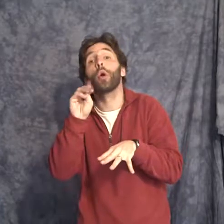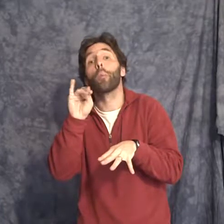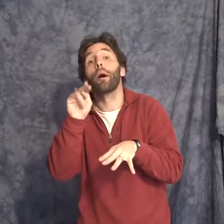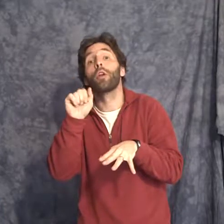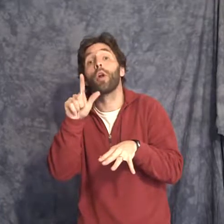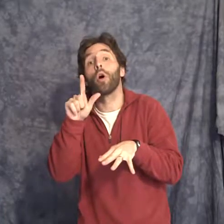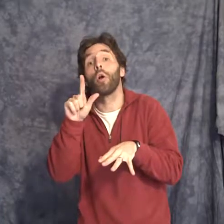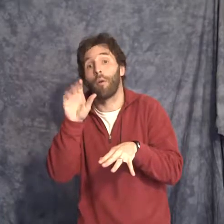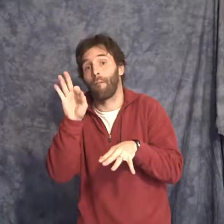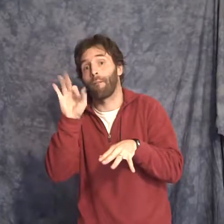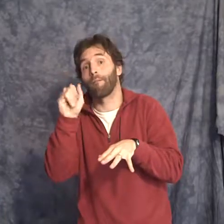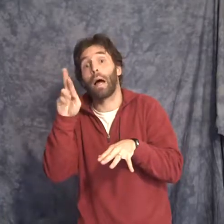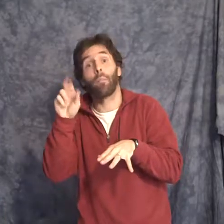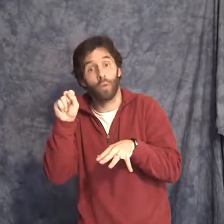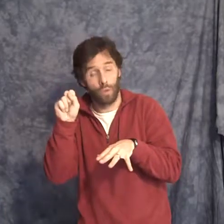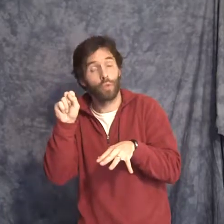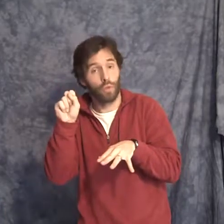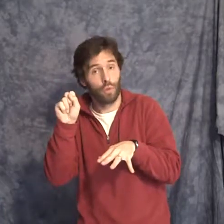Terminal fibers are officially part of the axon.